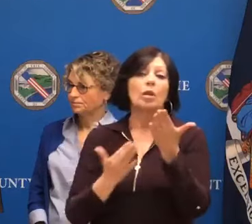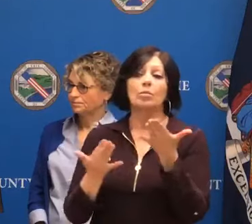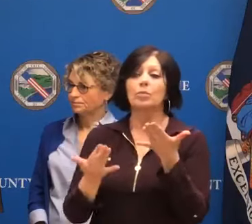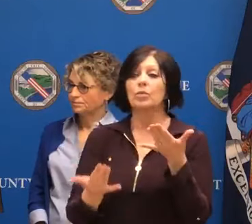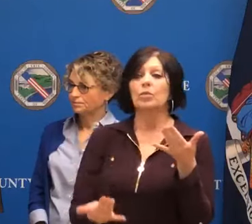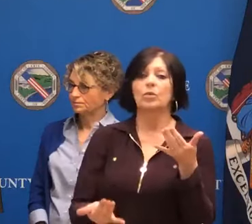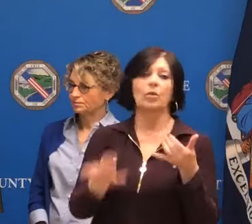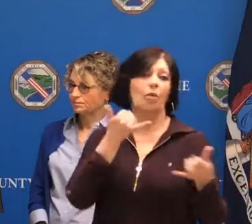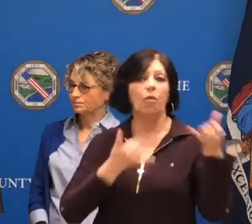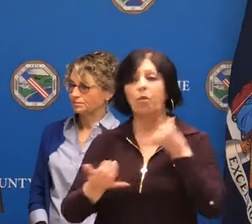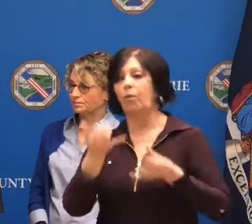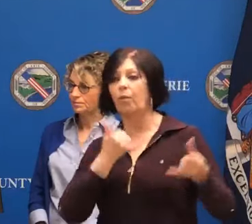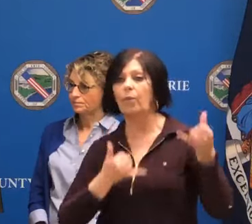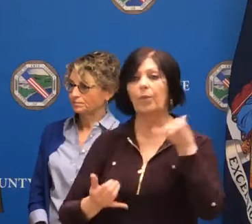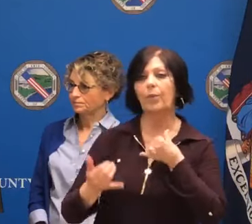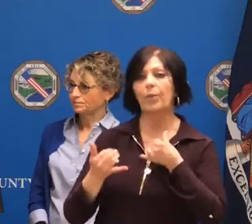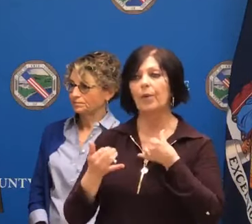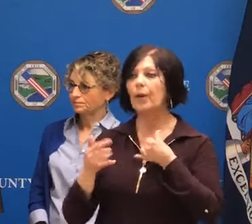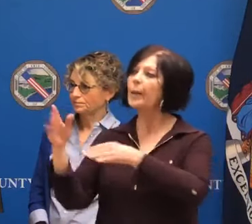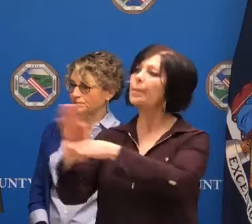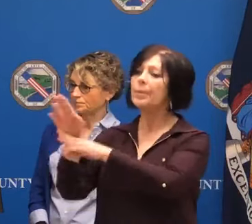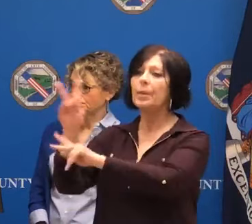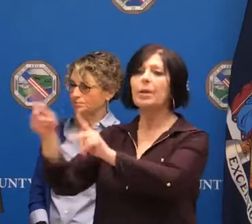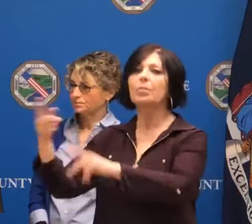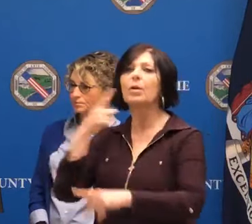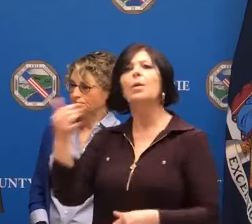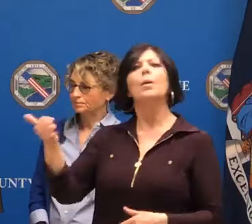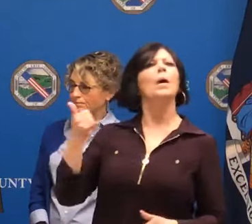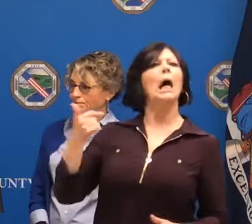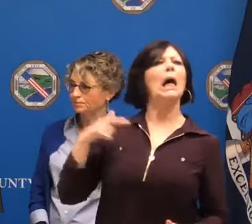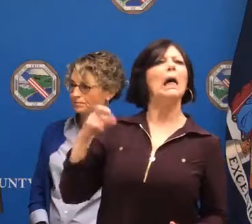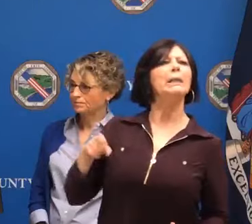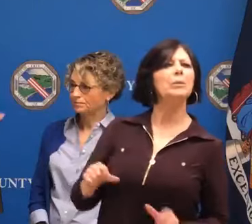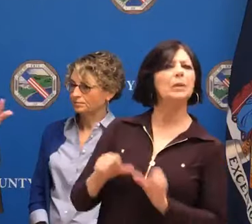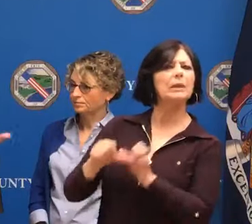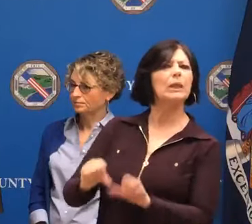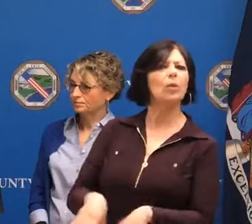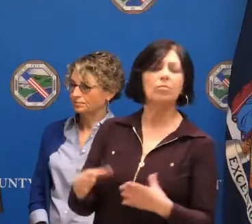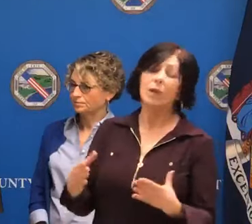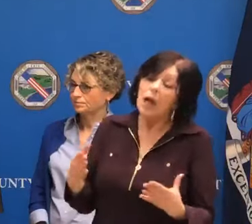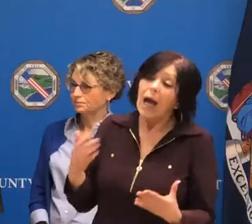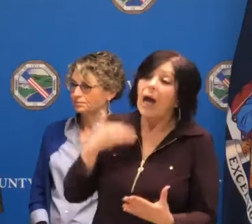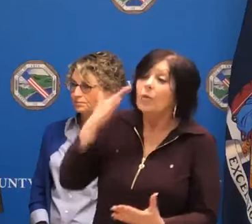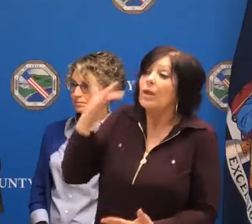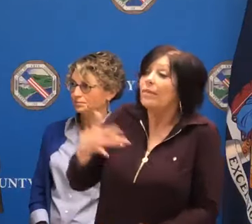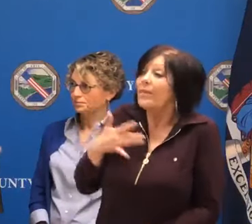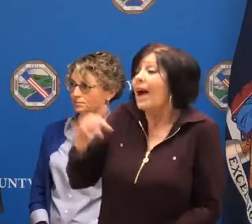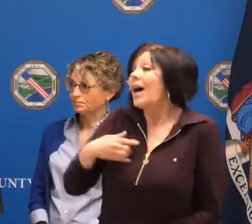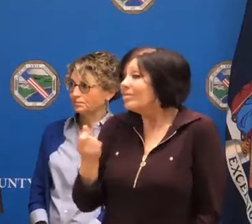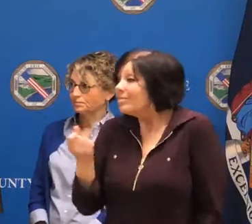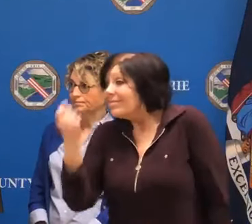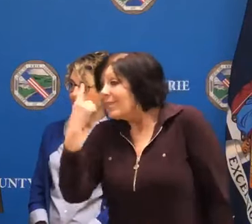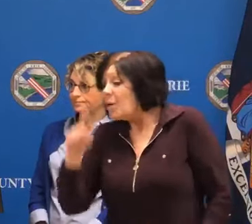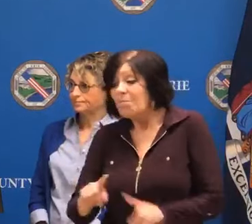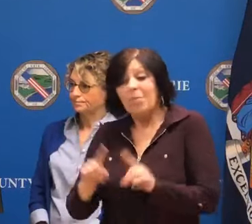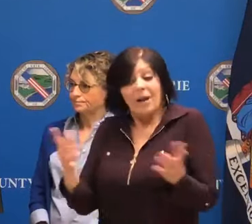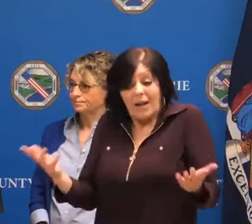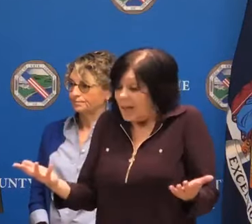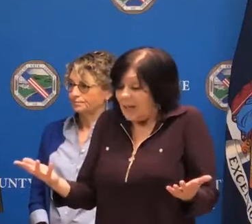coming into the hotline have been business owners saying, well, I need to continue. I know you feel that way, but depending on